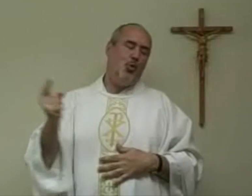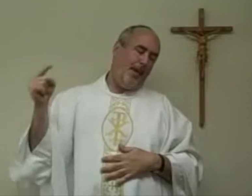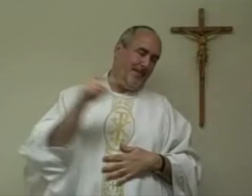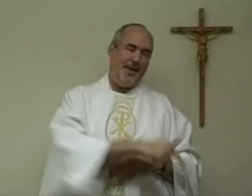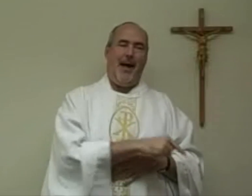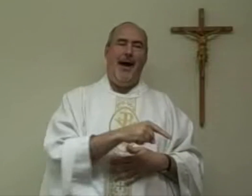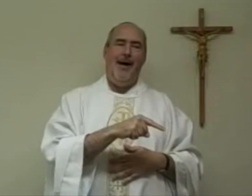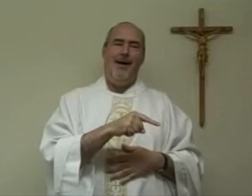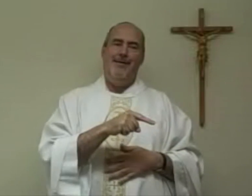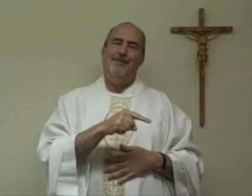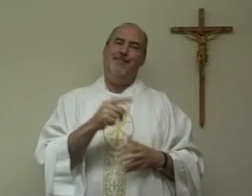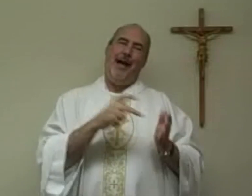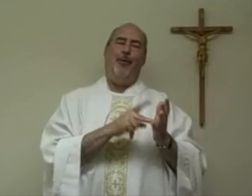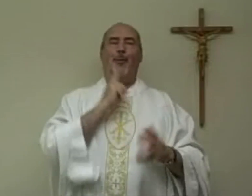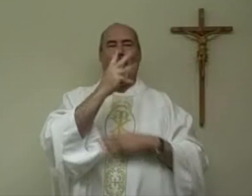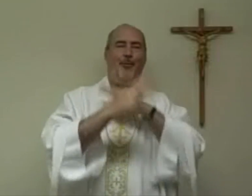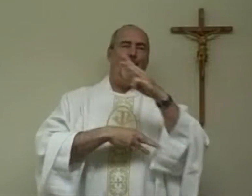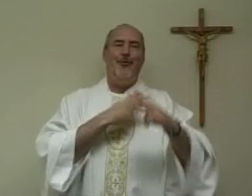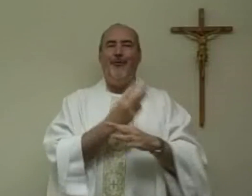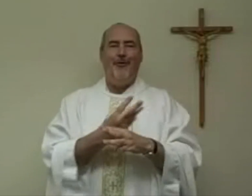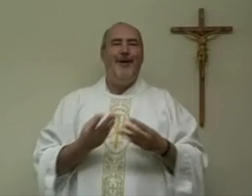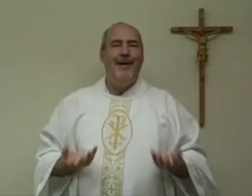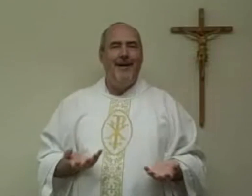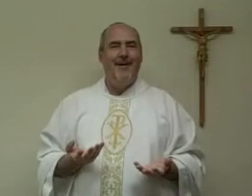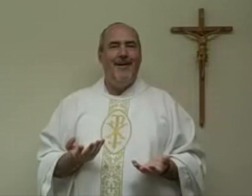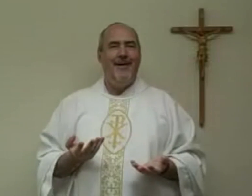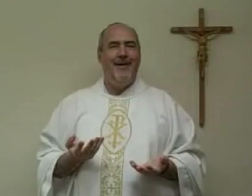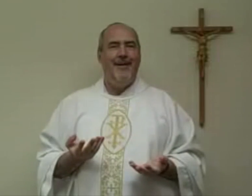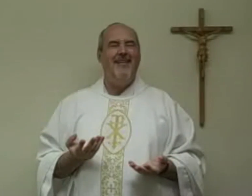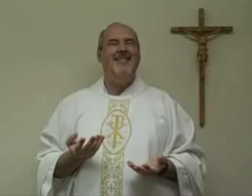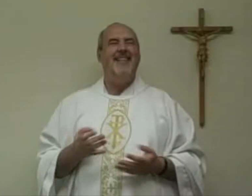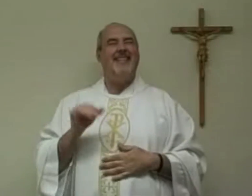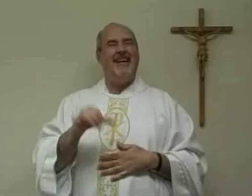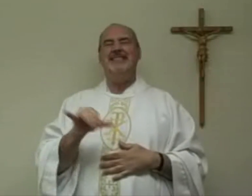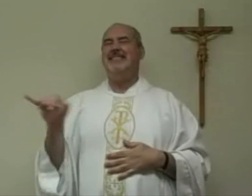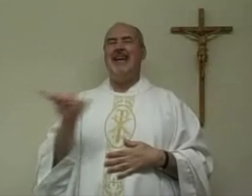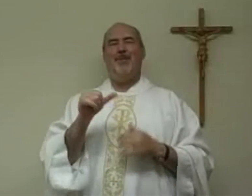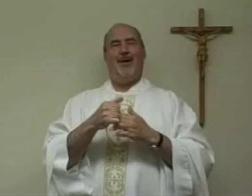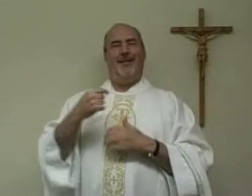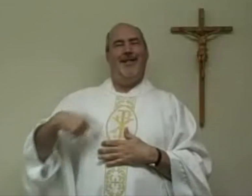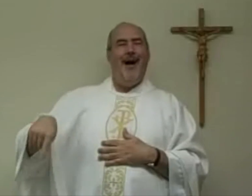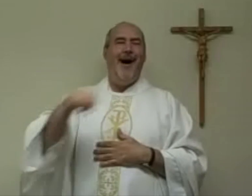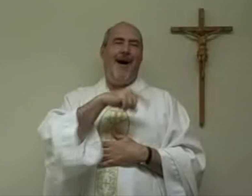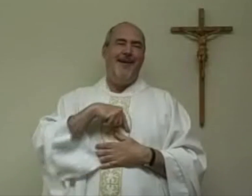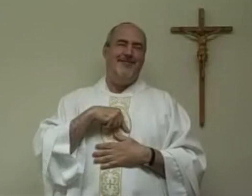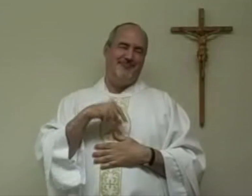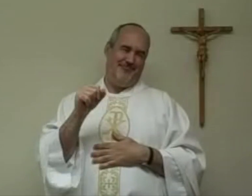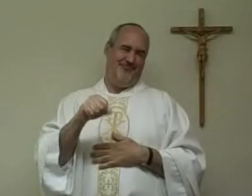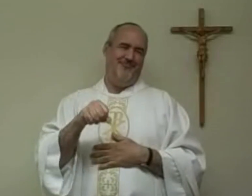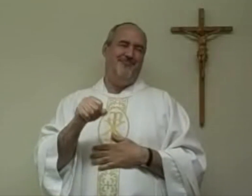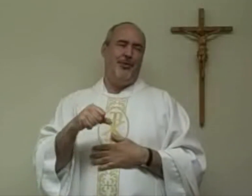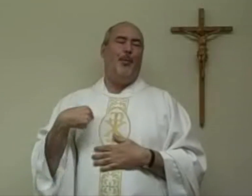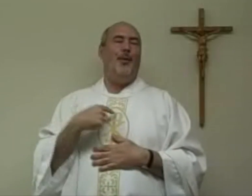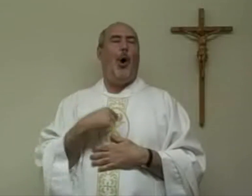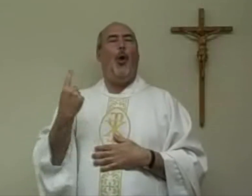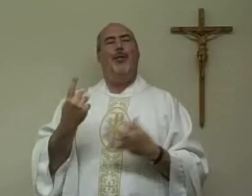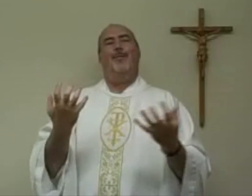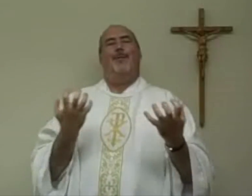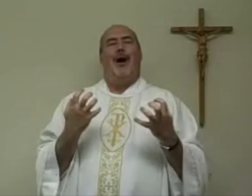Jesus changed and went back to normal, and he said, "Let's go down, go back to the world." So that reminds us